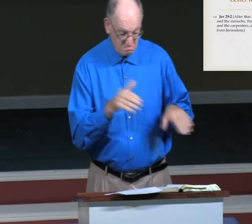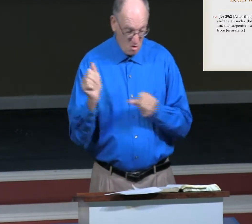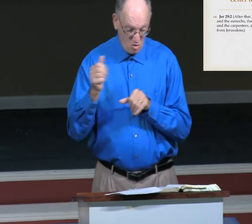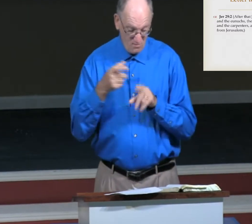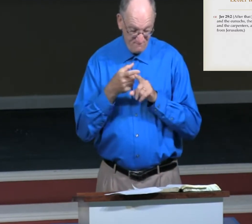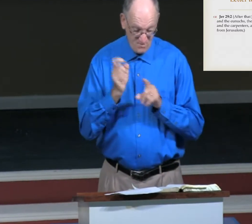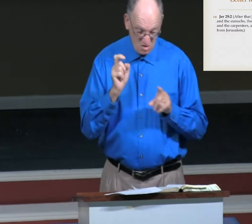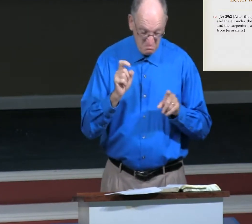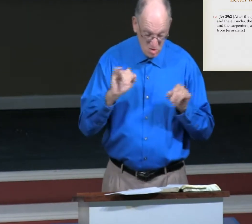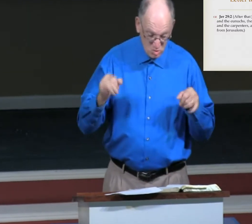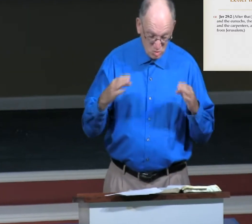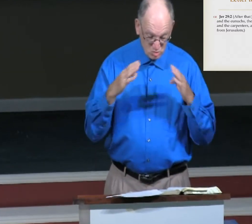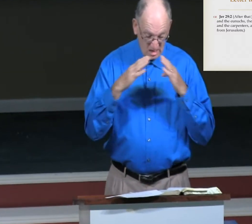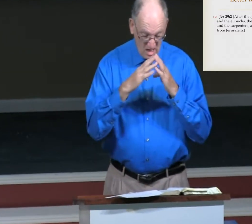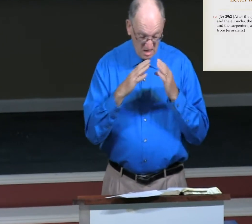Those who worked on metal and things like that.